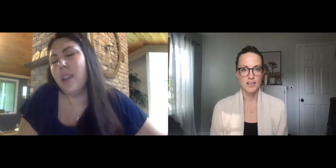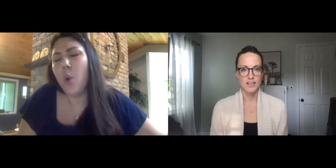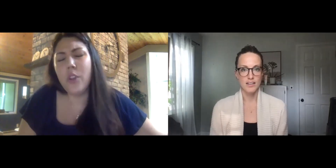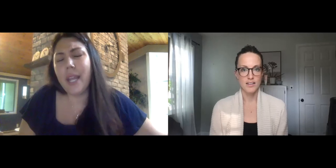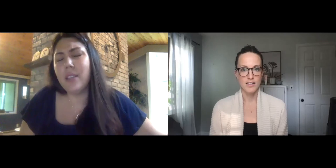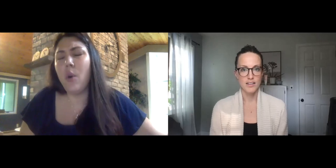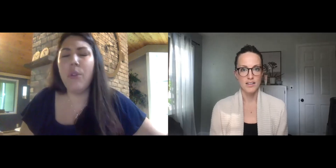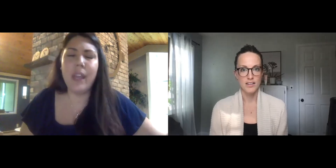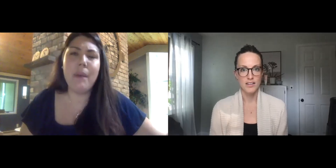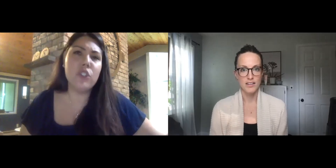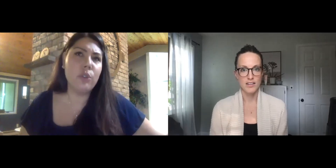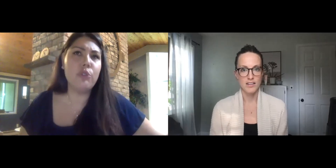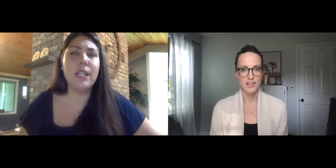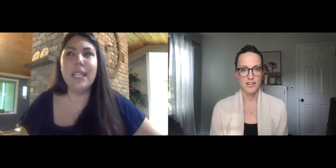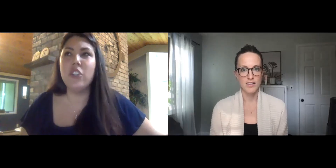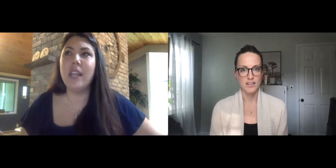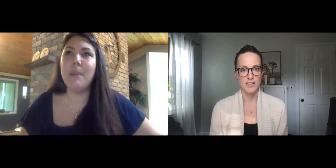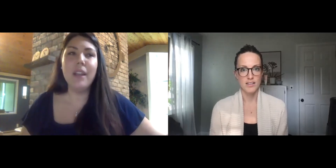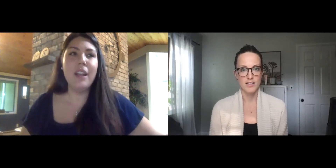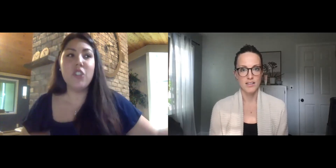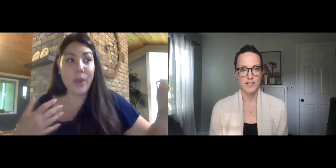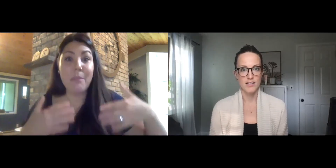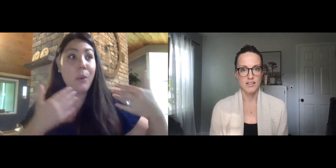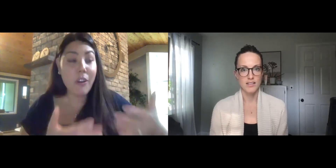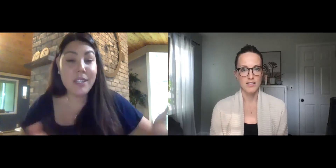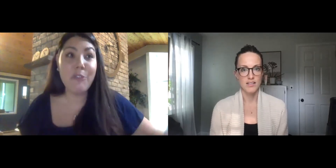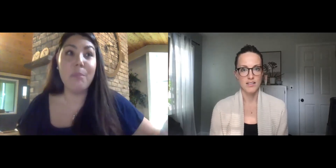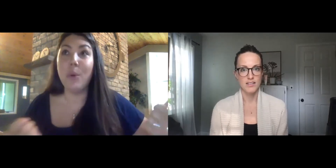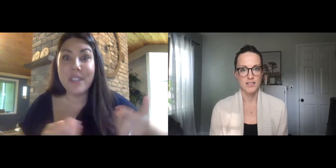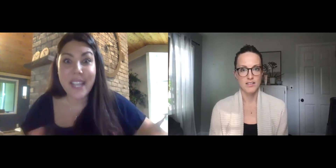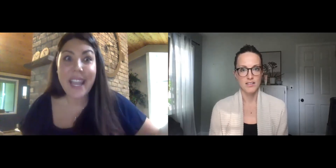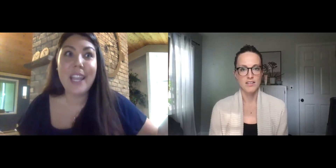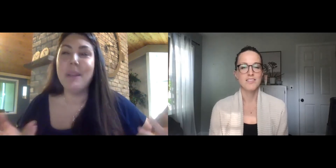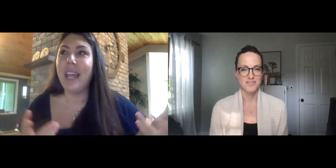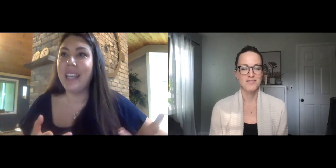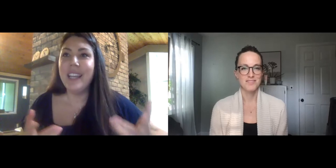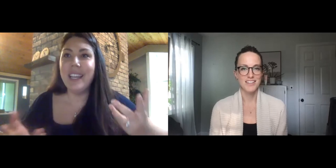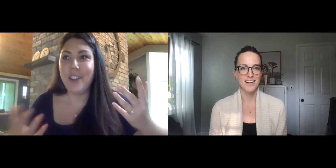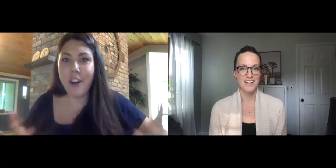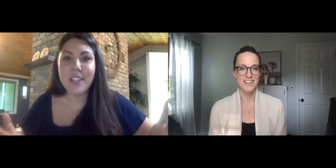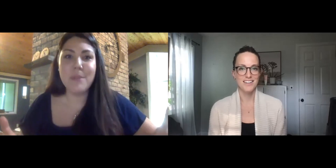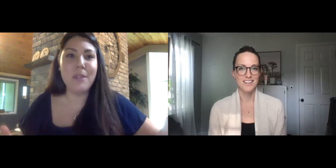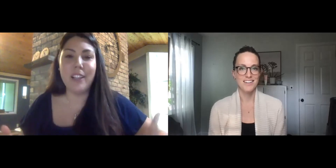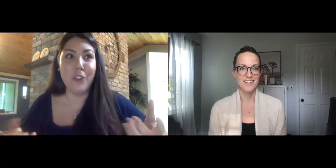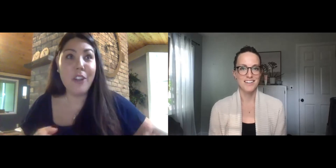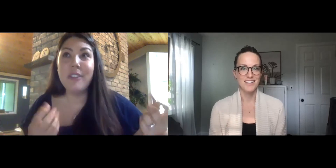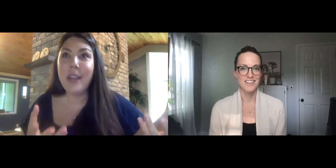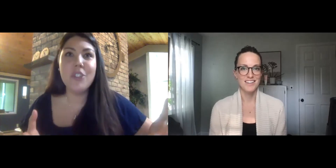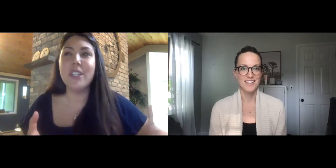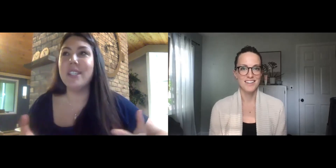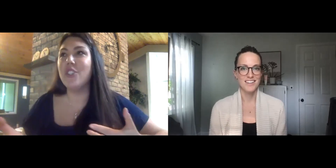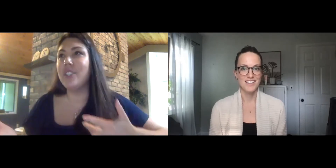then when you get into the whole thing about children and teaching them and showing them that we're all different, but we're the same, and like, it's awesome to like learn